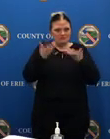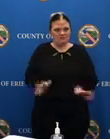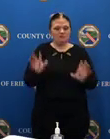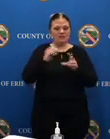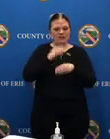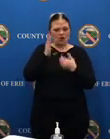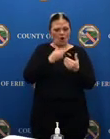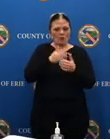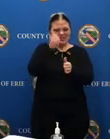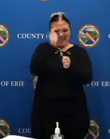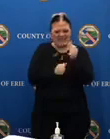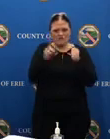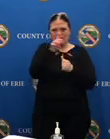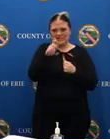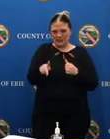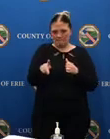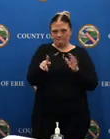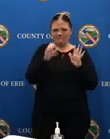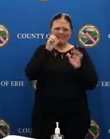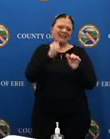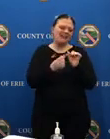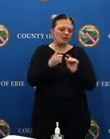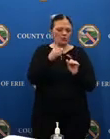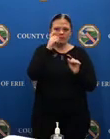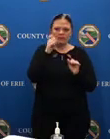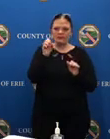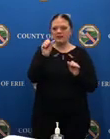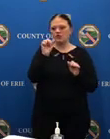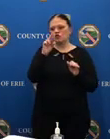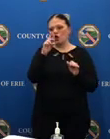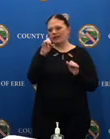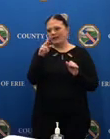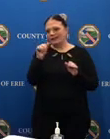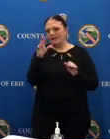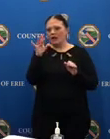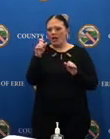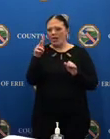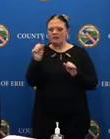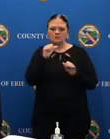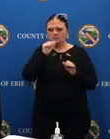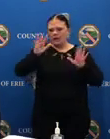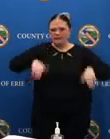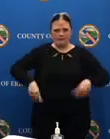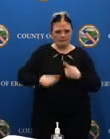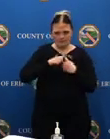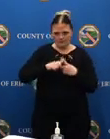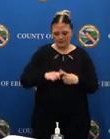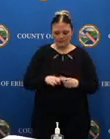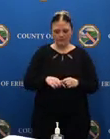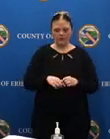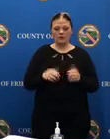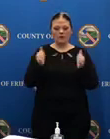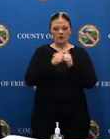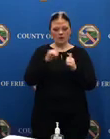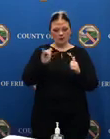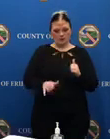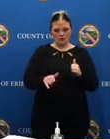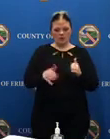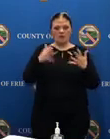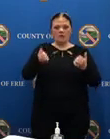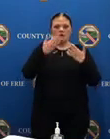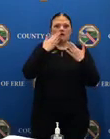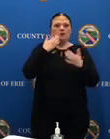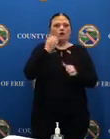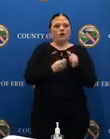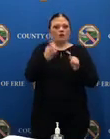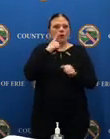in almost every zip code, but not everyone, because of course Sardinia and Collins don't have a positive case. With that, I want to thank